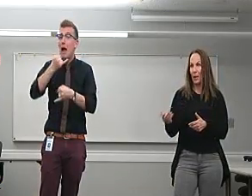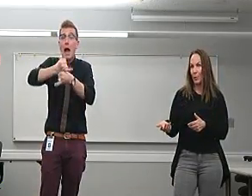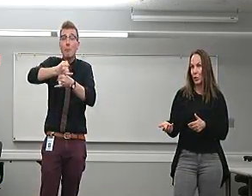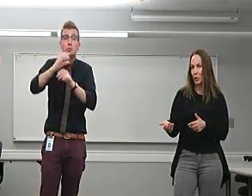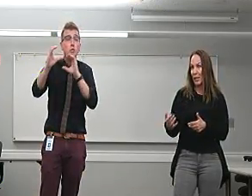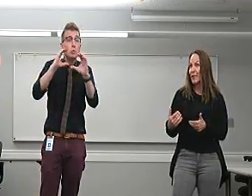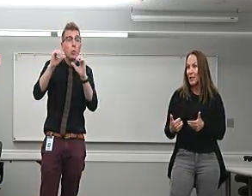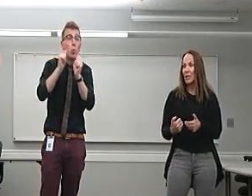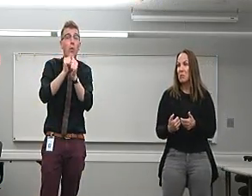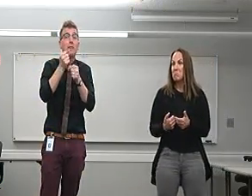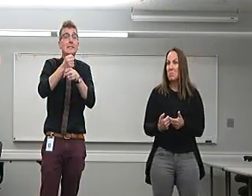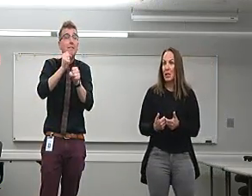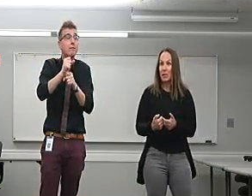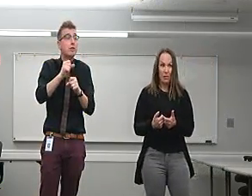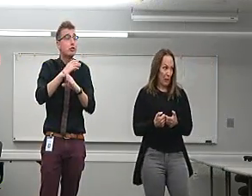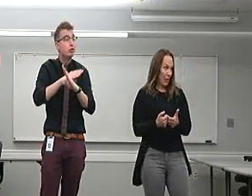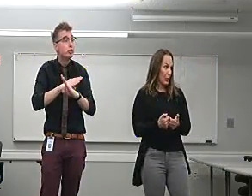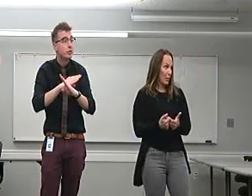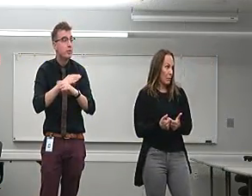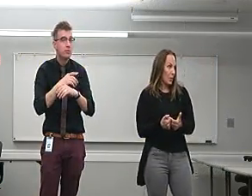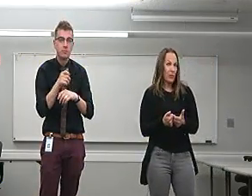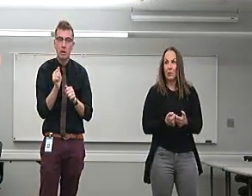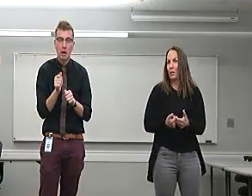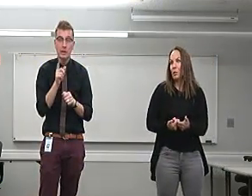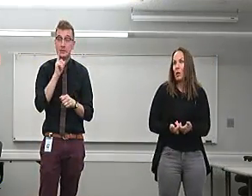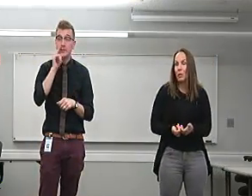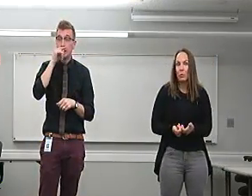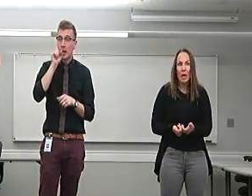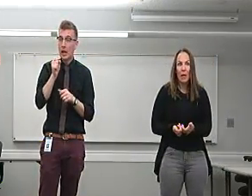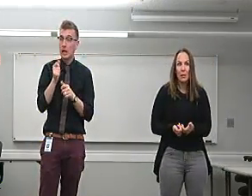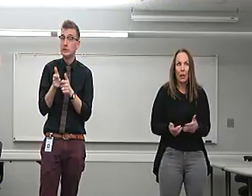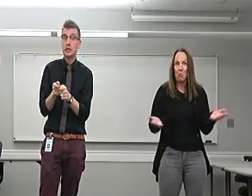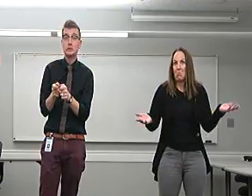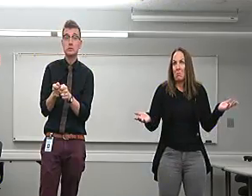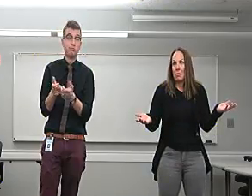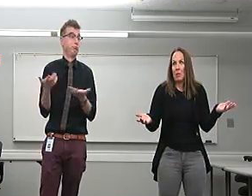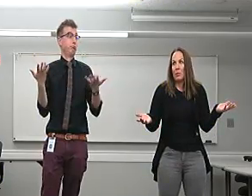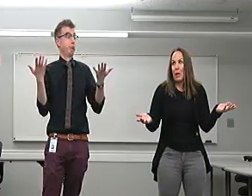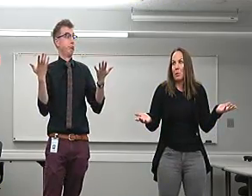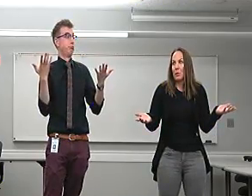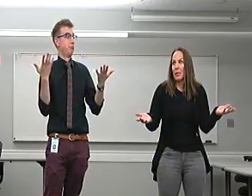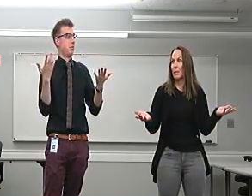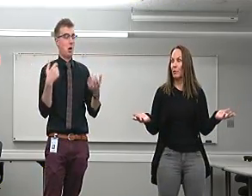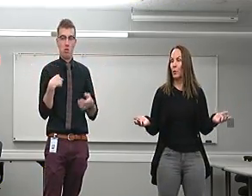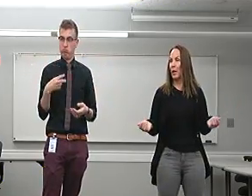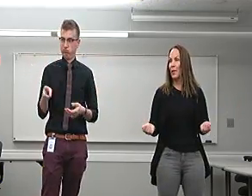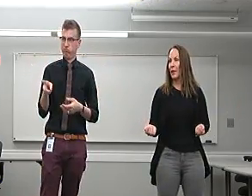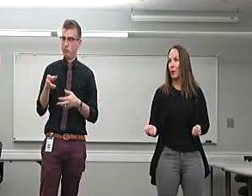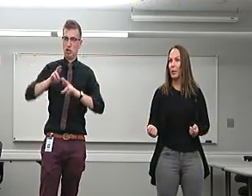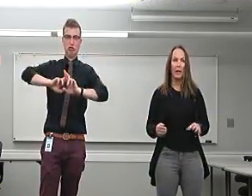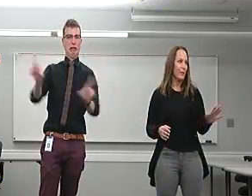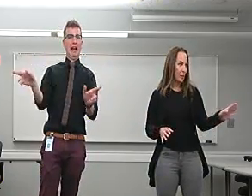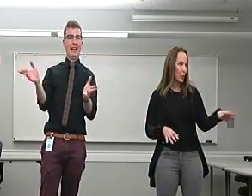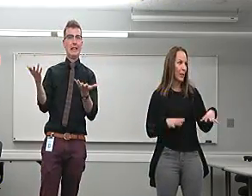safety is deaf kids can communicate through text. Like that was all set up before we got there. We didn't have to try to make accommodations